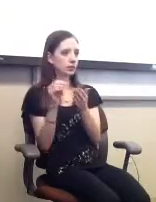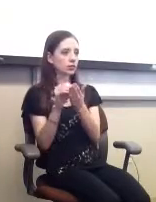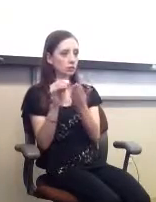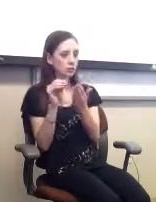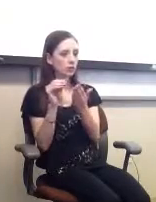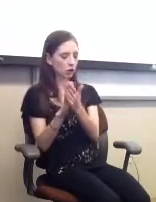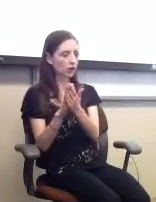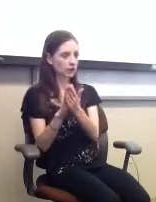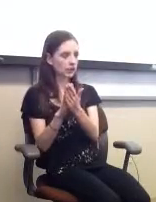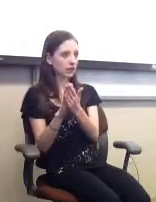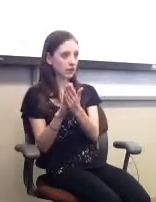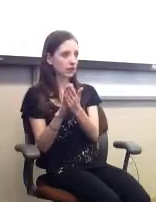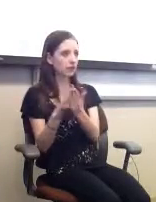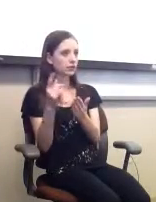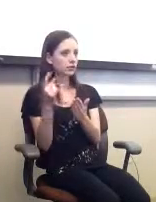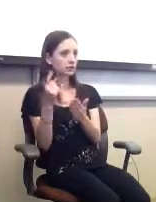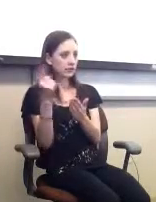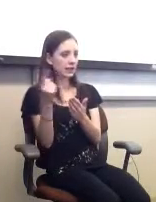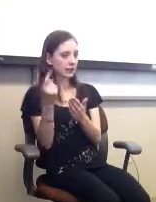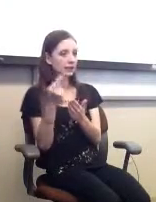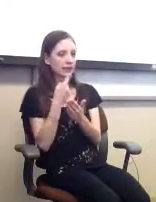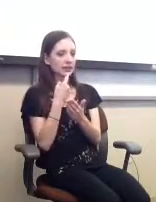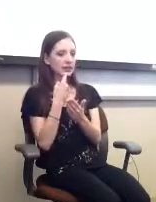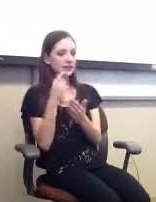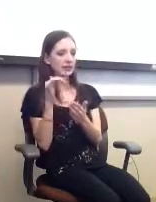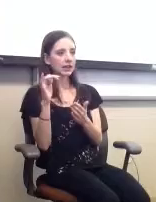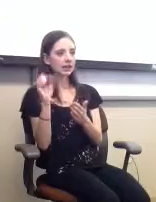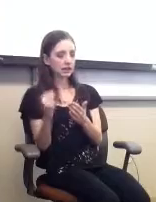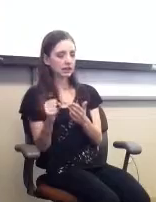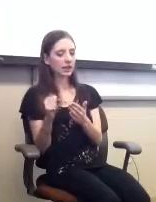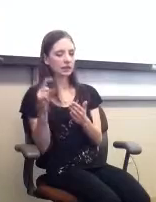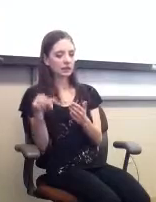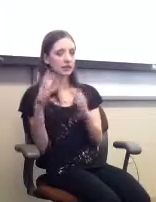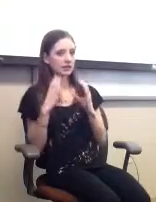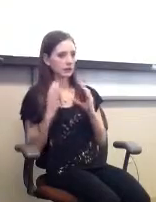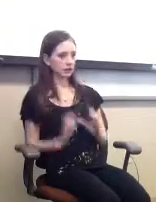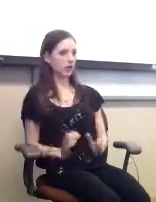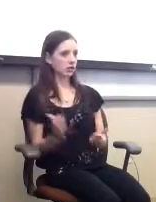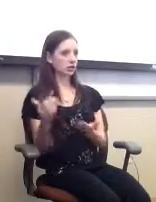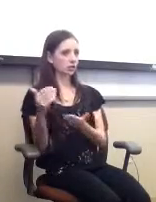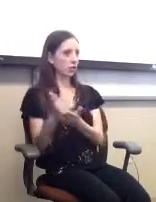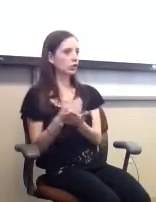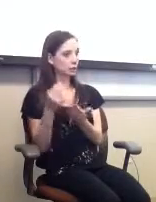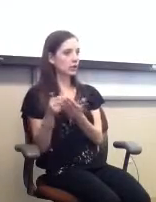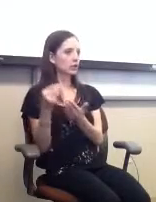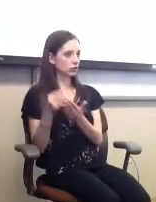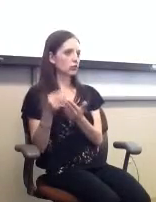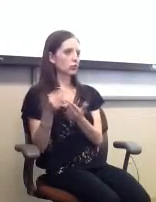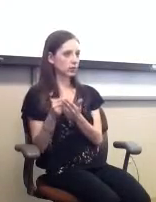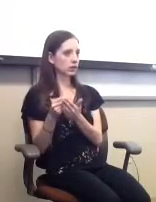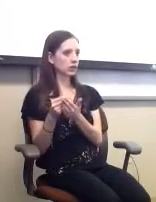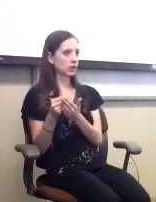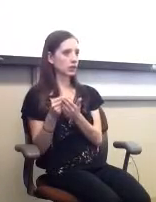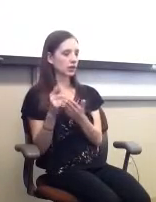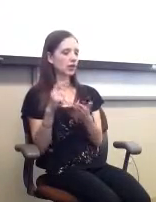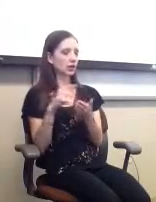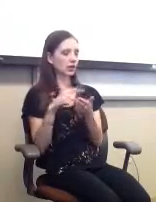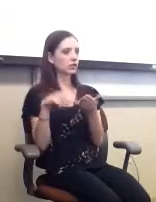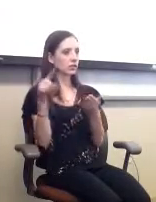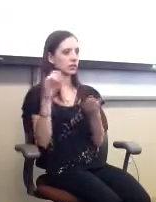section saying, yes, we know this client is going to be contributing, and we're going to check the IP to see how we're going to do that. Okay?